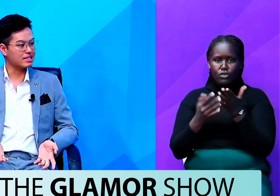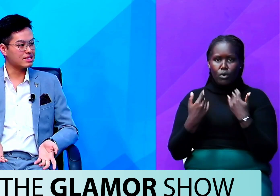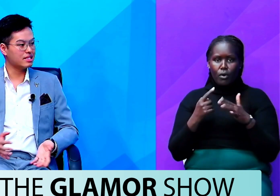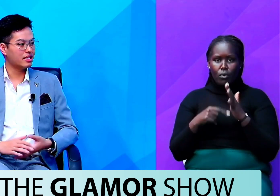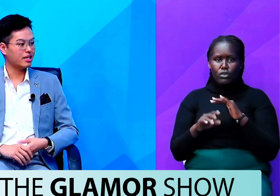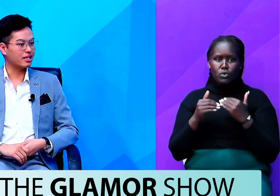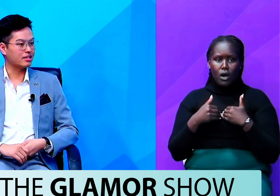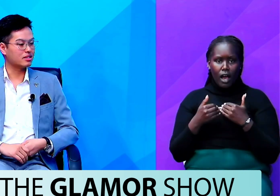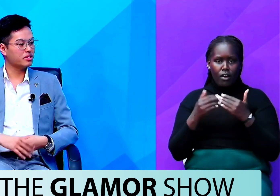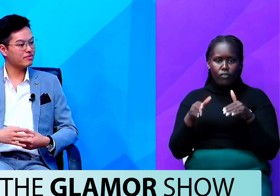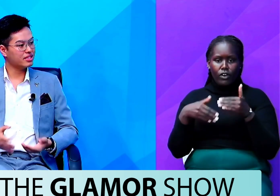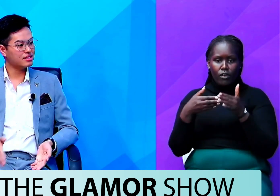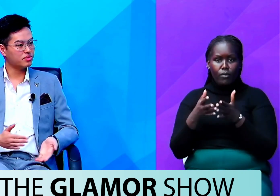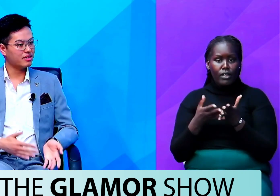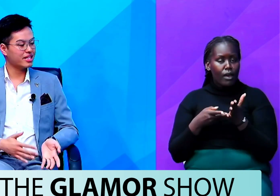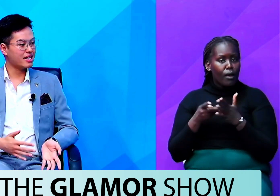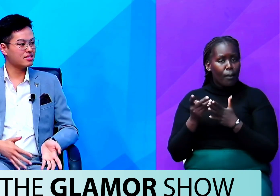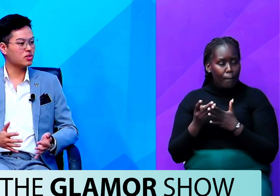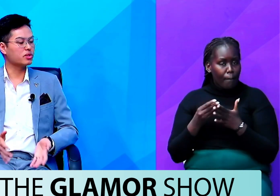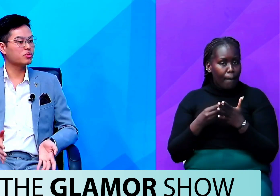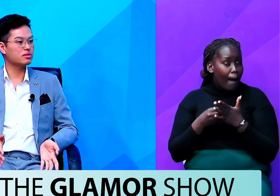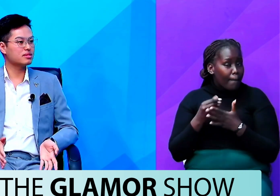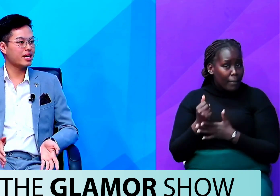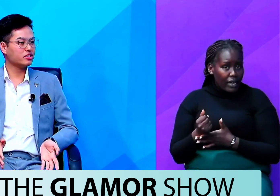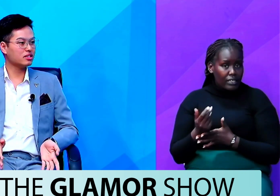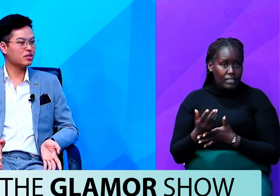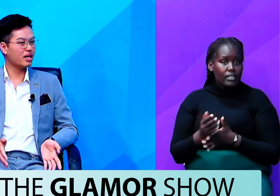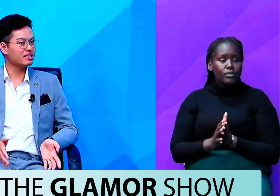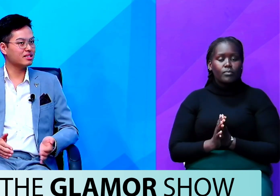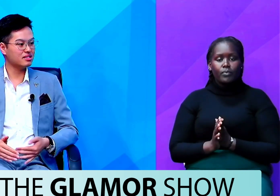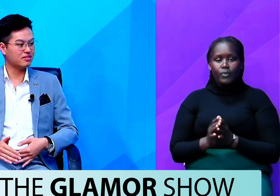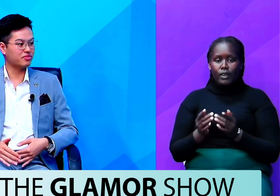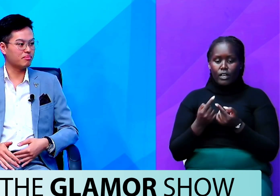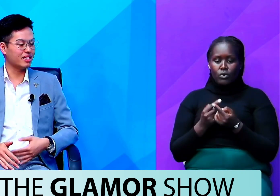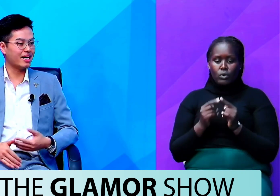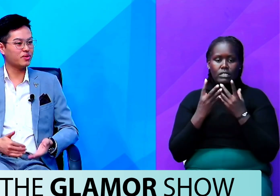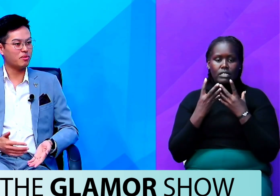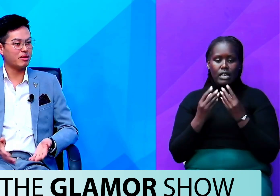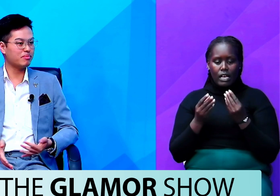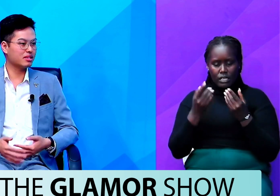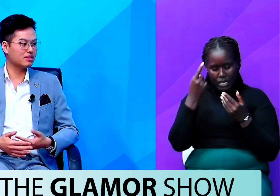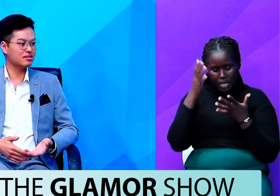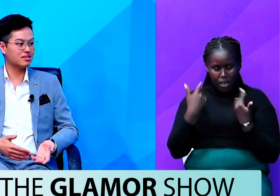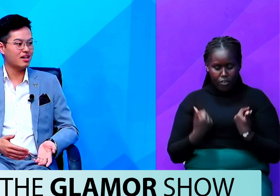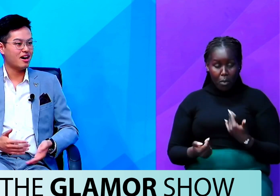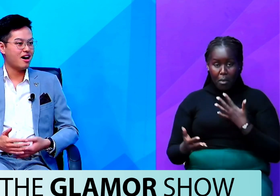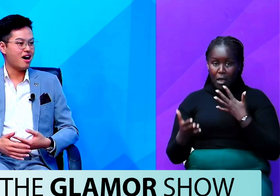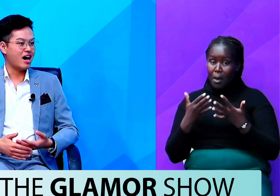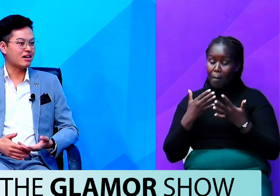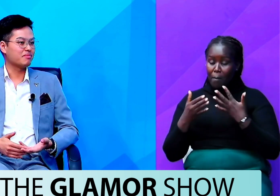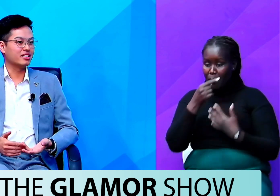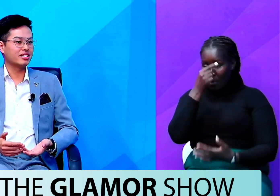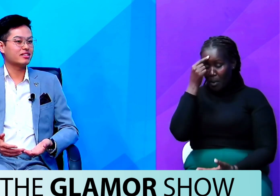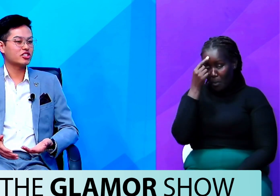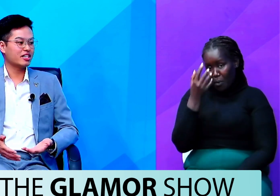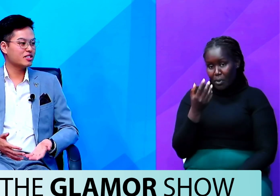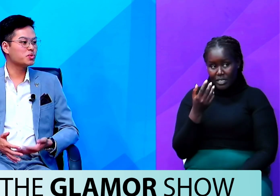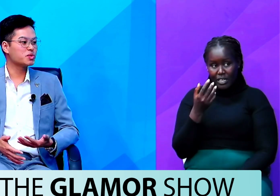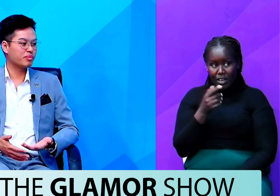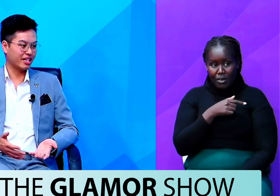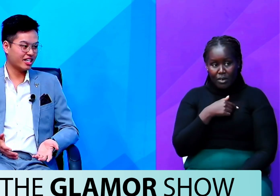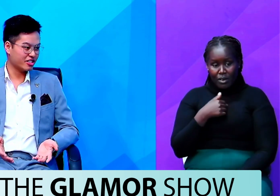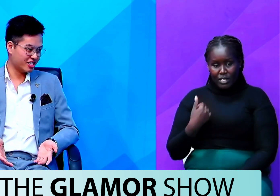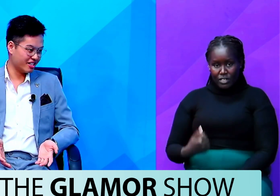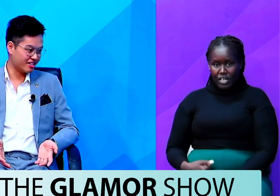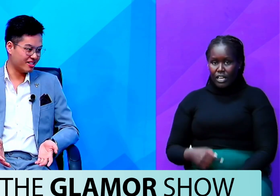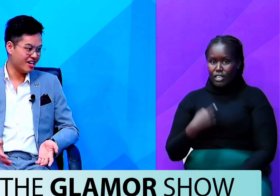price list. And do you have this? Do you have that? So it was actually quite easy for me. I don't know, maybe because I'm a Chinese who